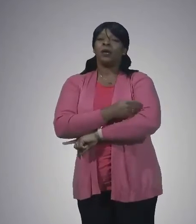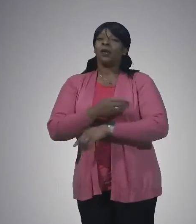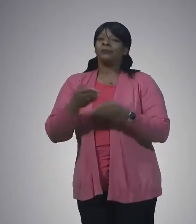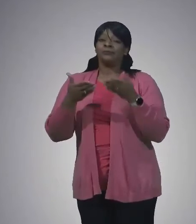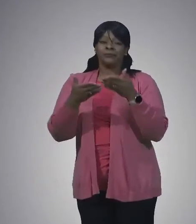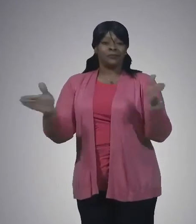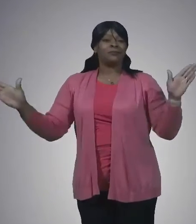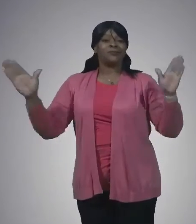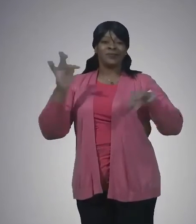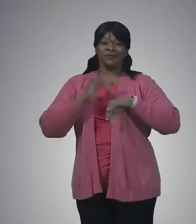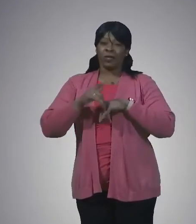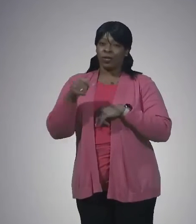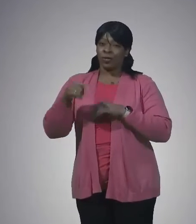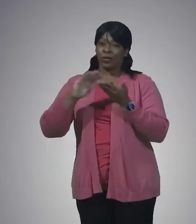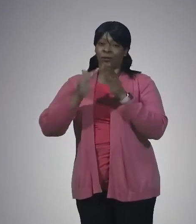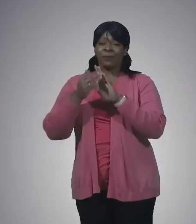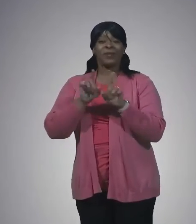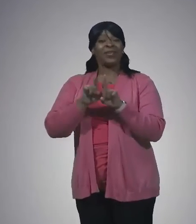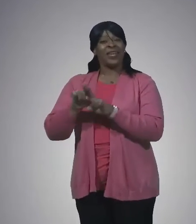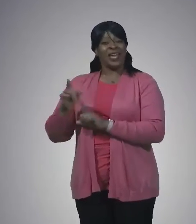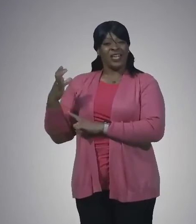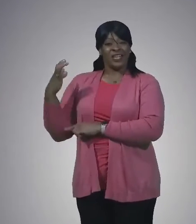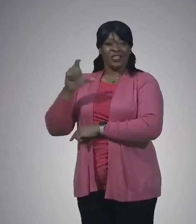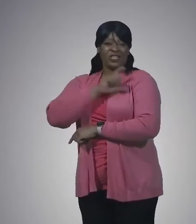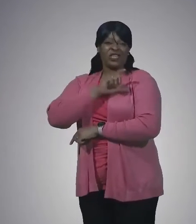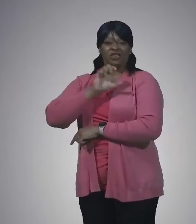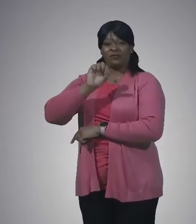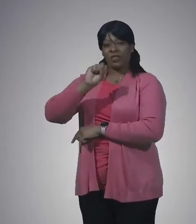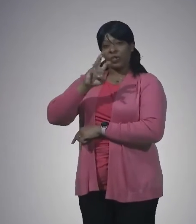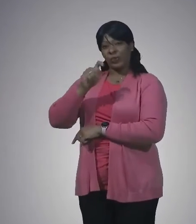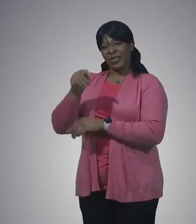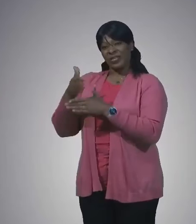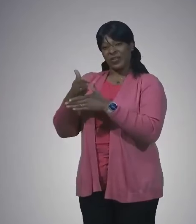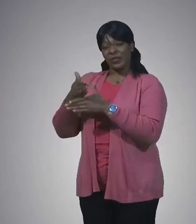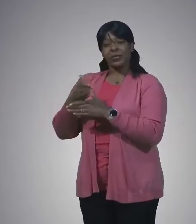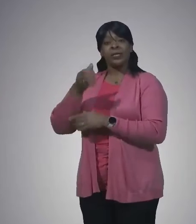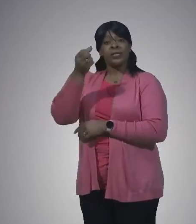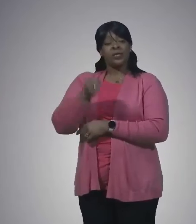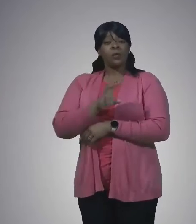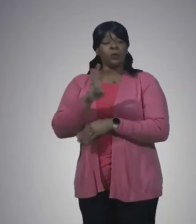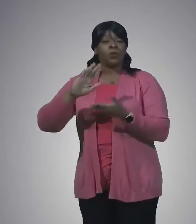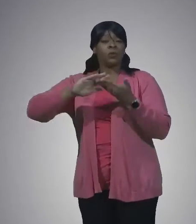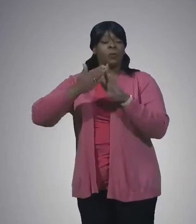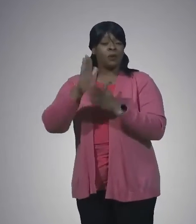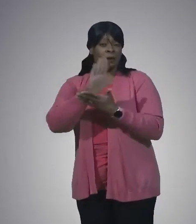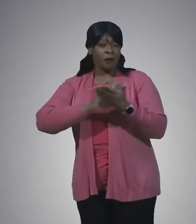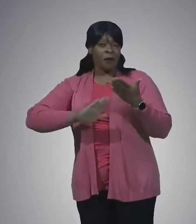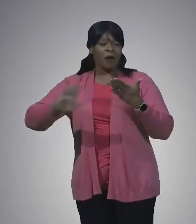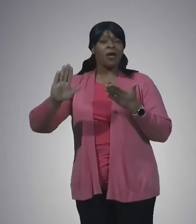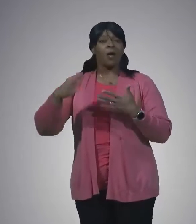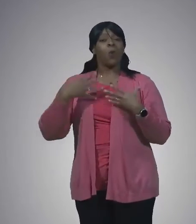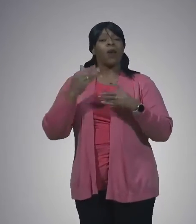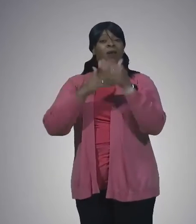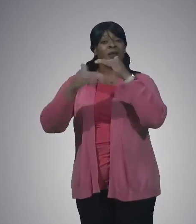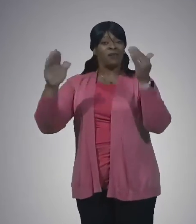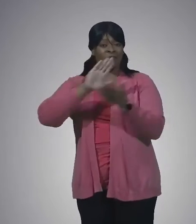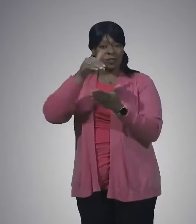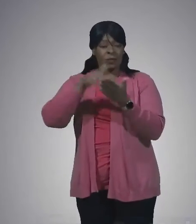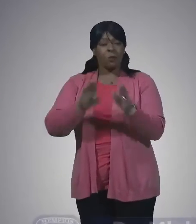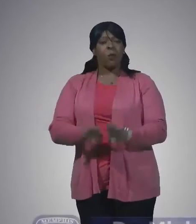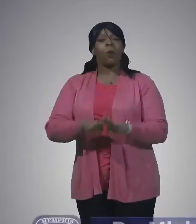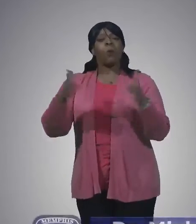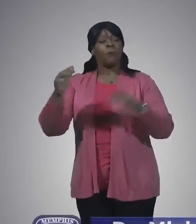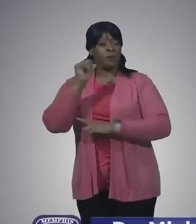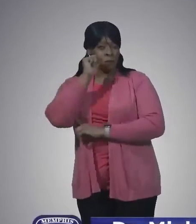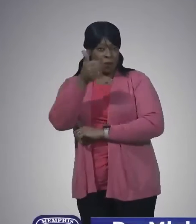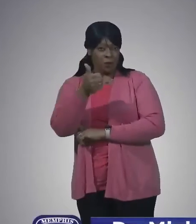in our community, as Chief Sweat shared. The Southwest Tennessee Community College Whitehaven site is open